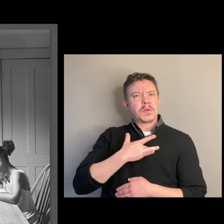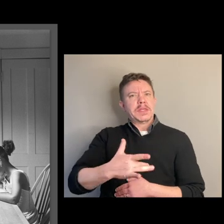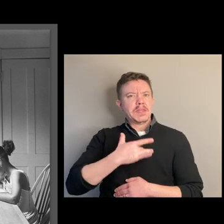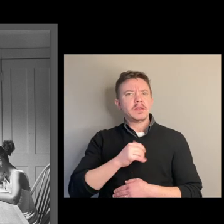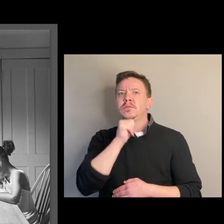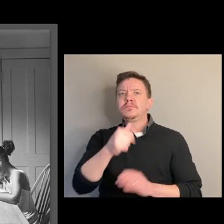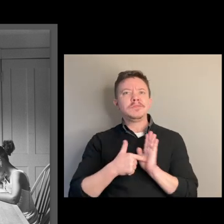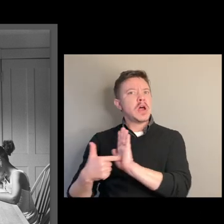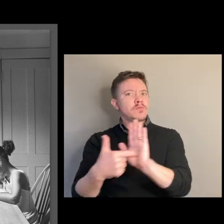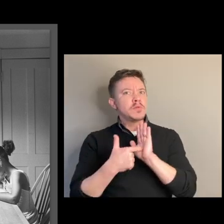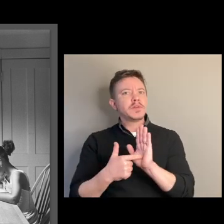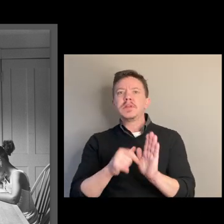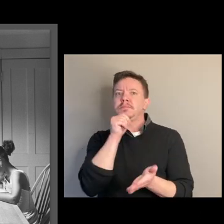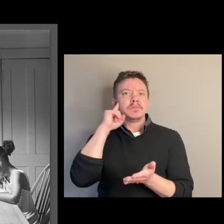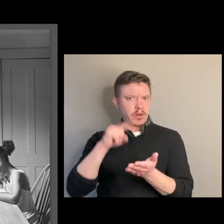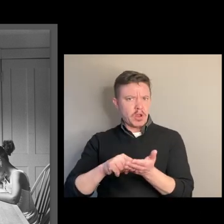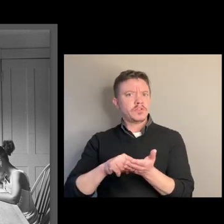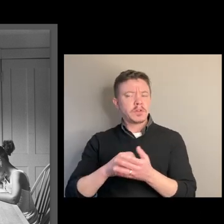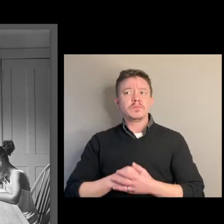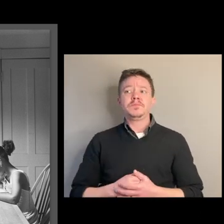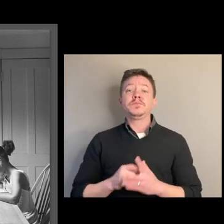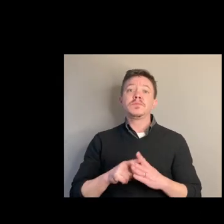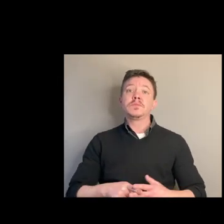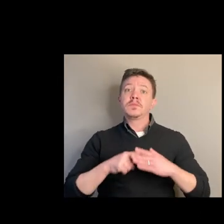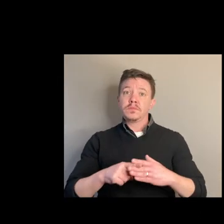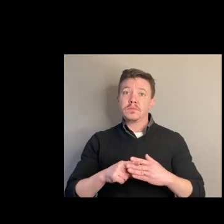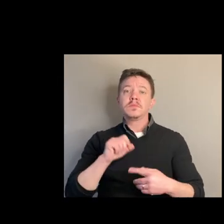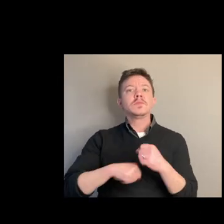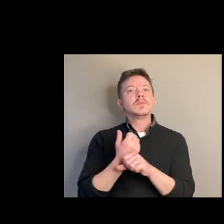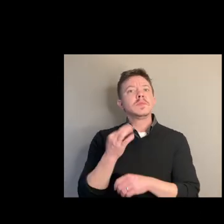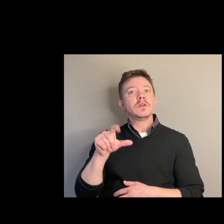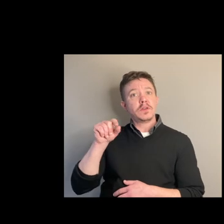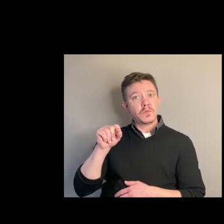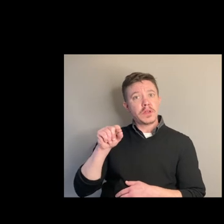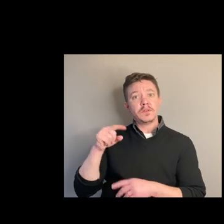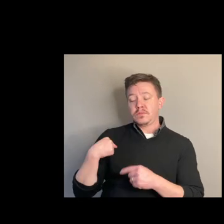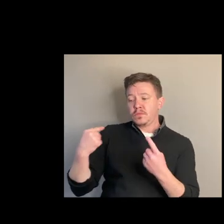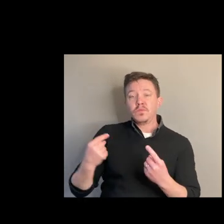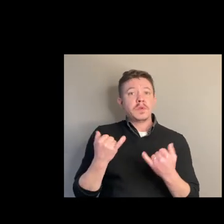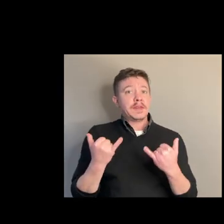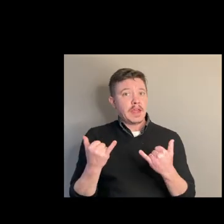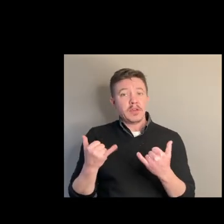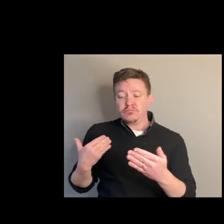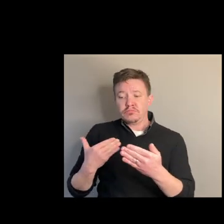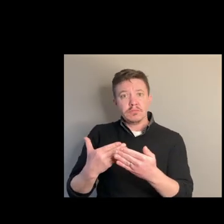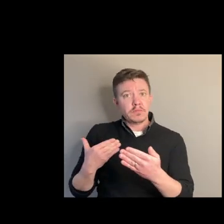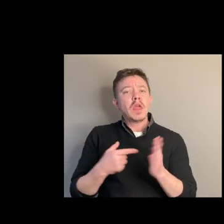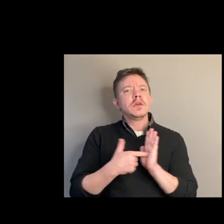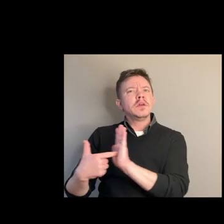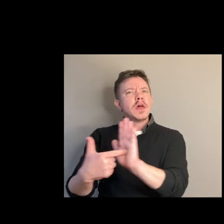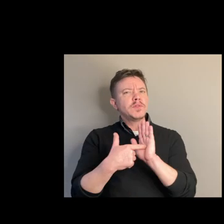been underrepresented and unacknowledged. Beginning in the 1920s through today,